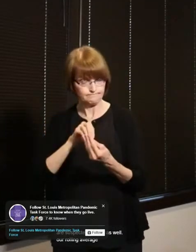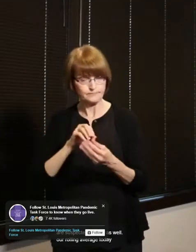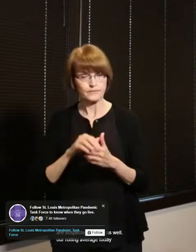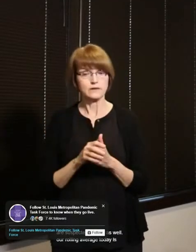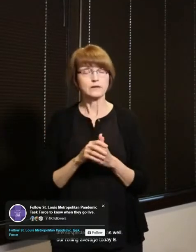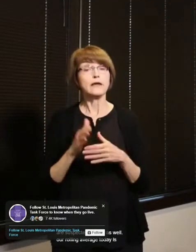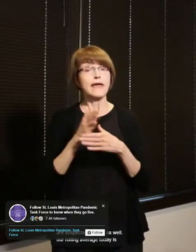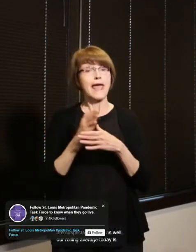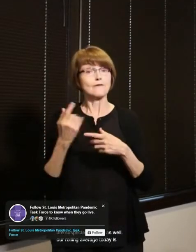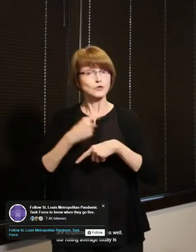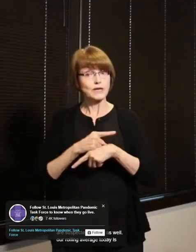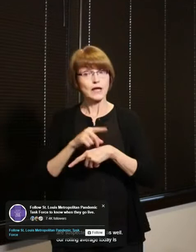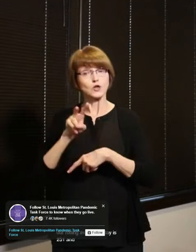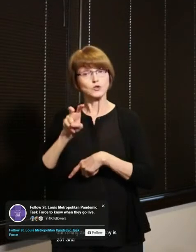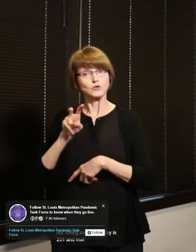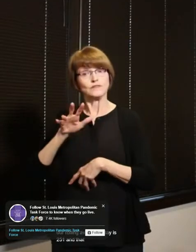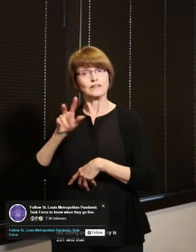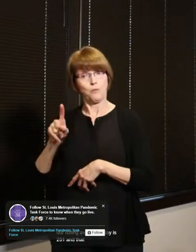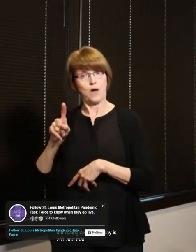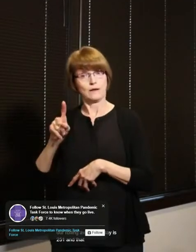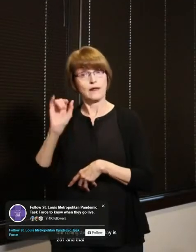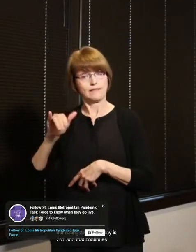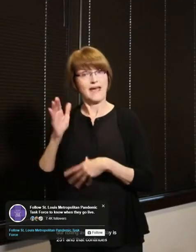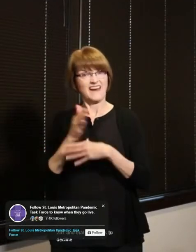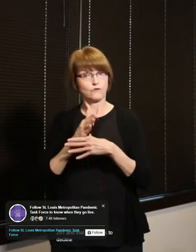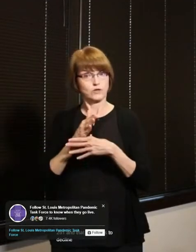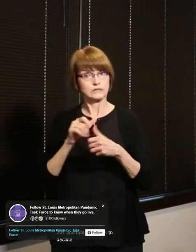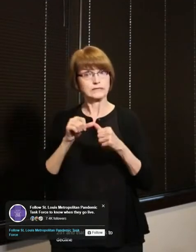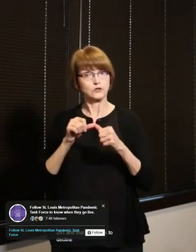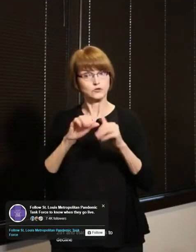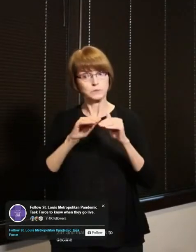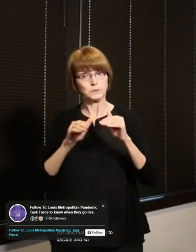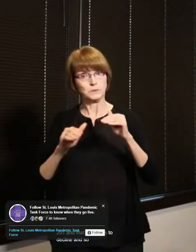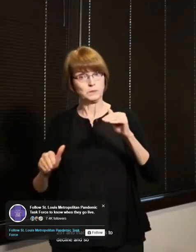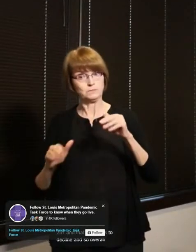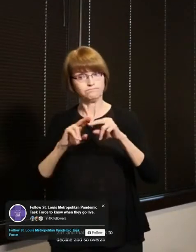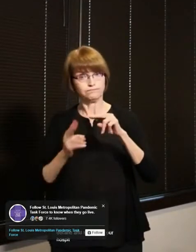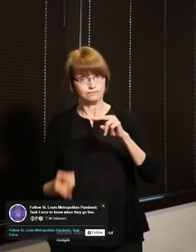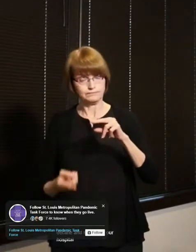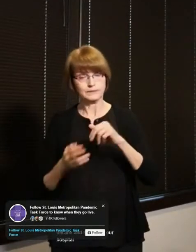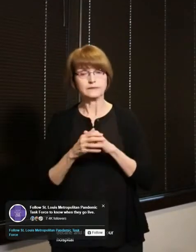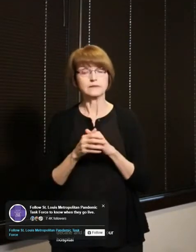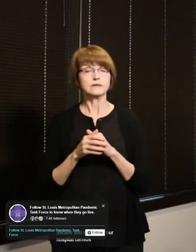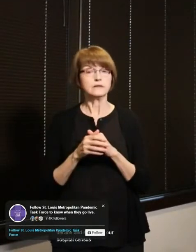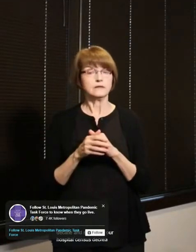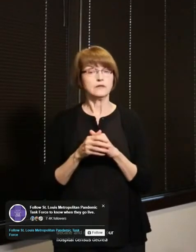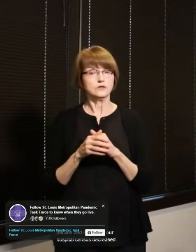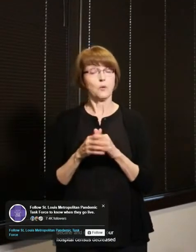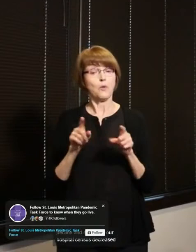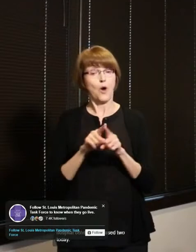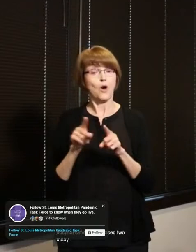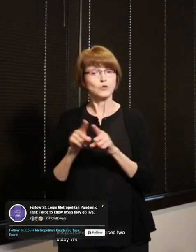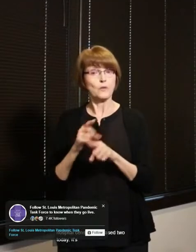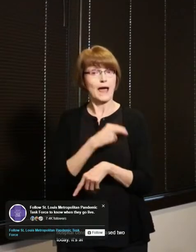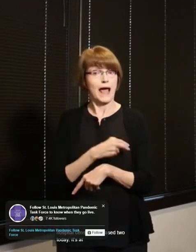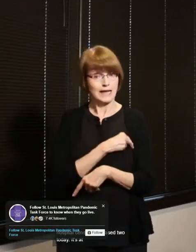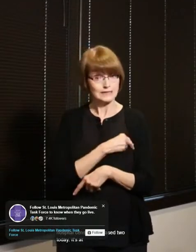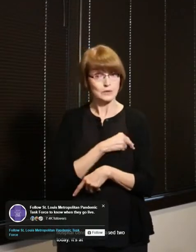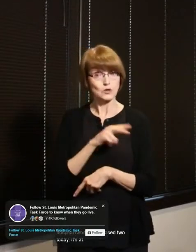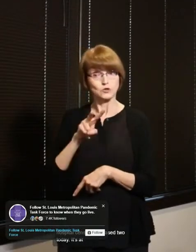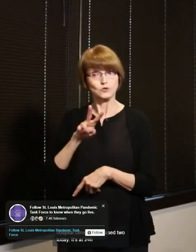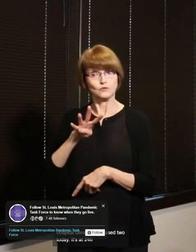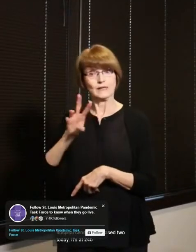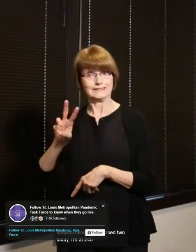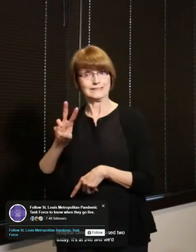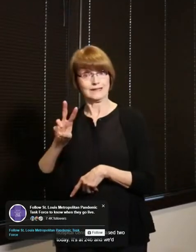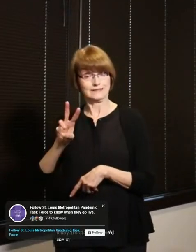is 251, and that continues to decline. And so overall, our hospital census decreased too. Today it's at